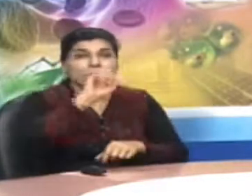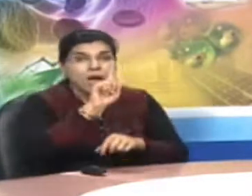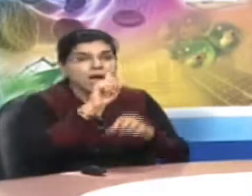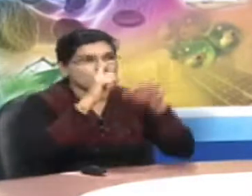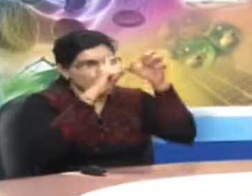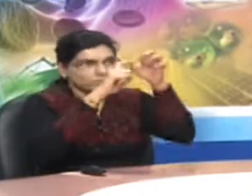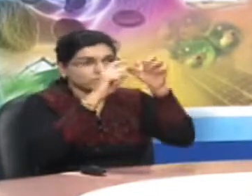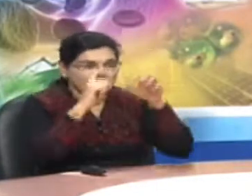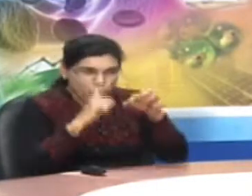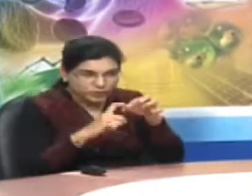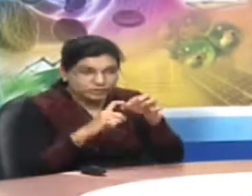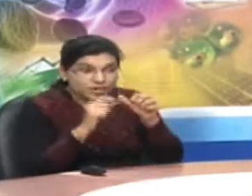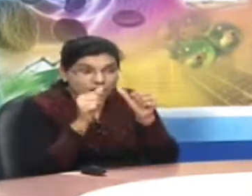again.